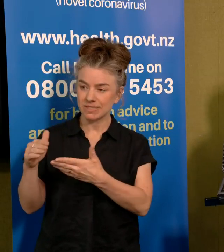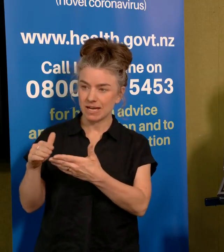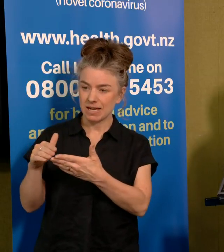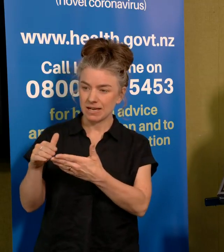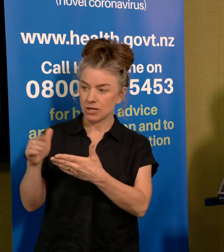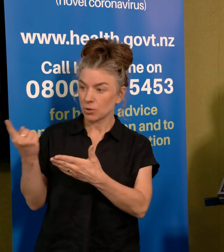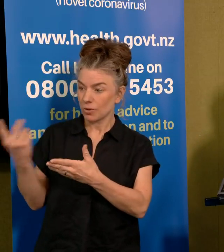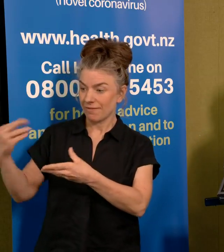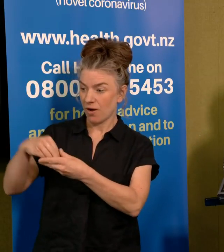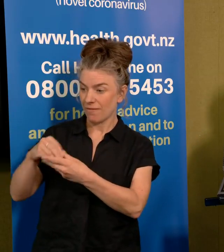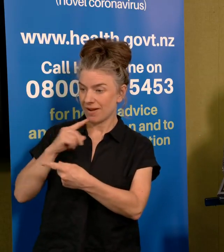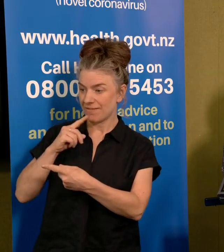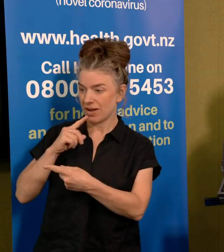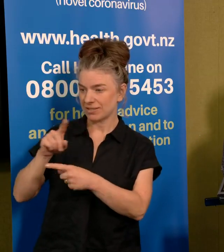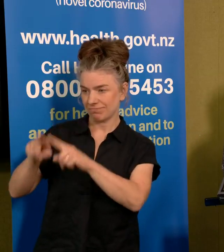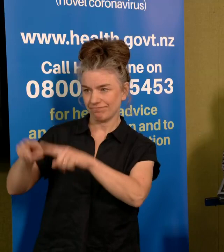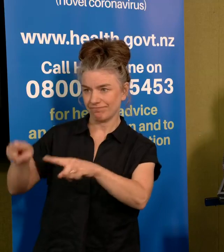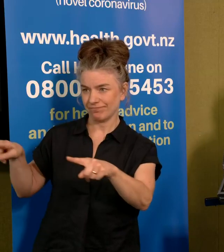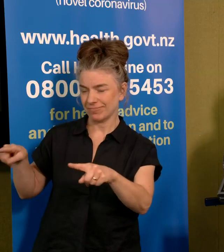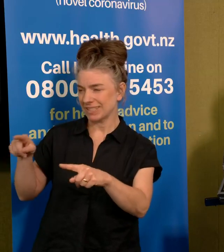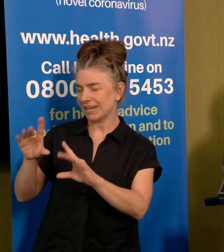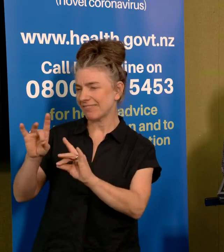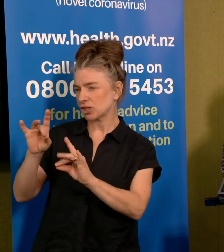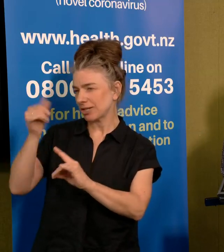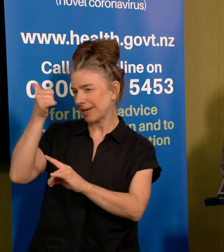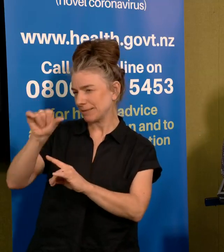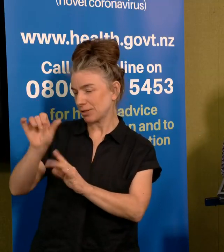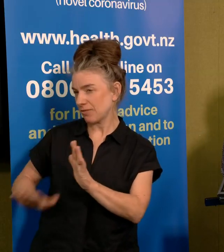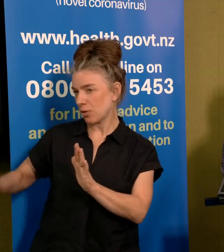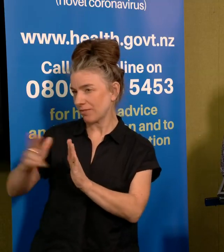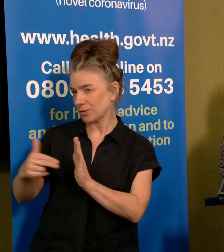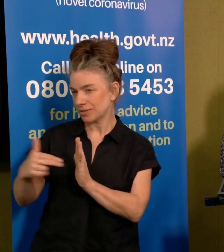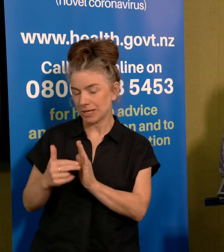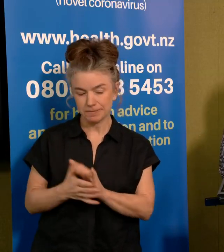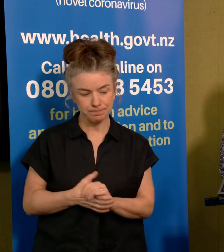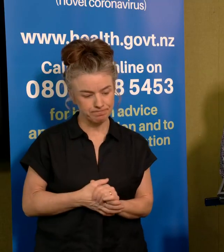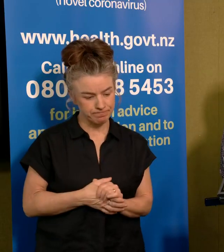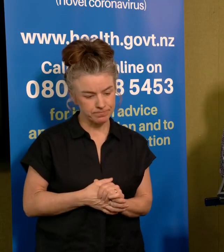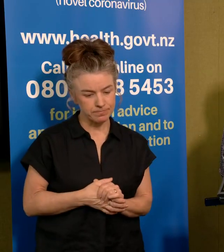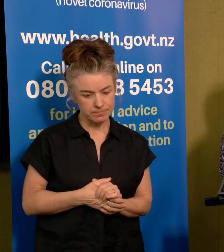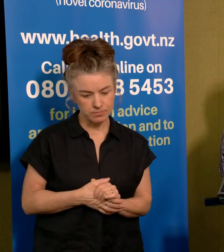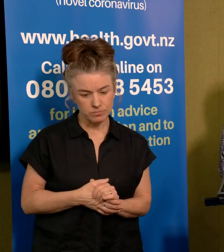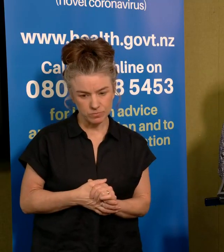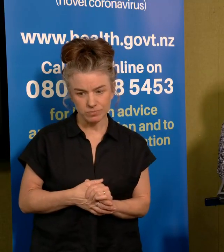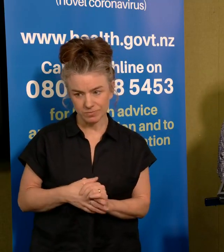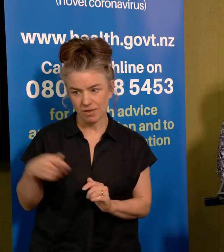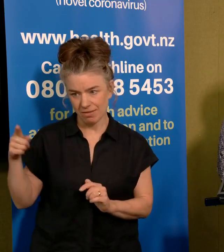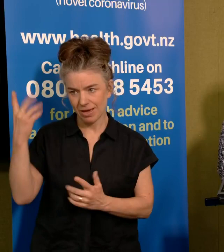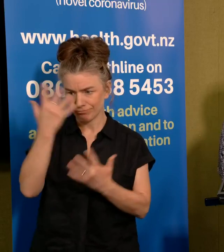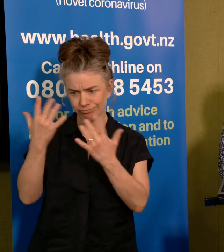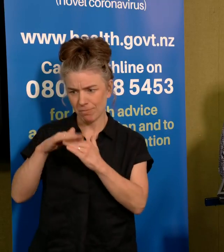by a range of infection experts from around the country. So I think this is something they're definitely looking